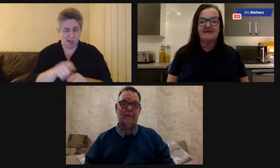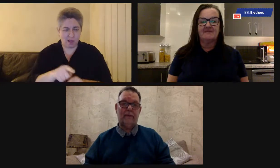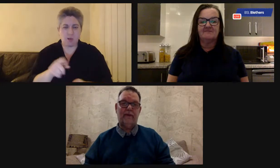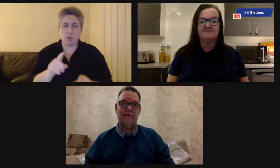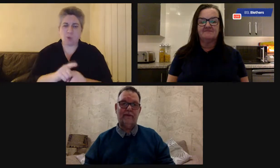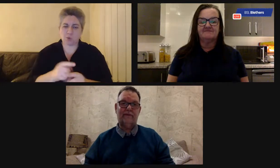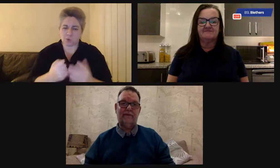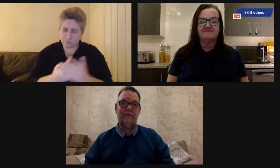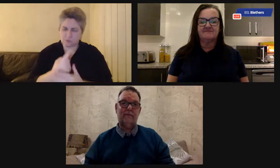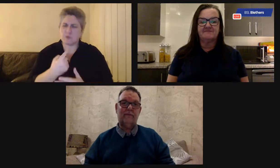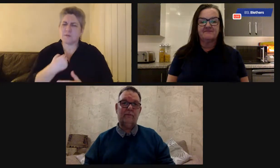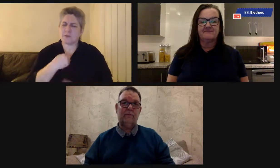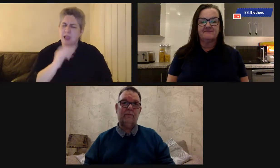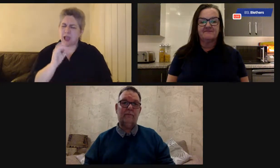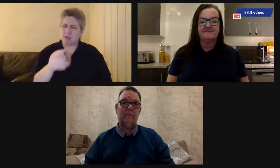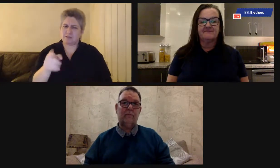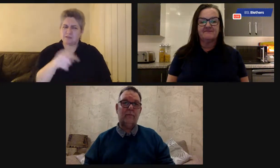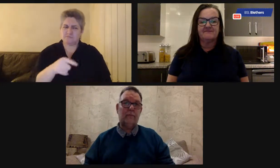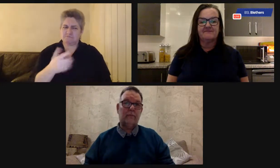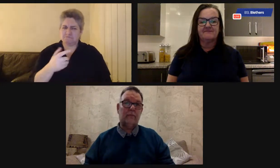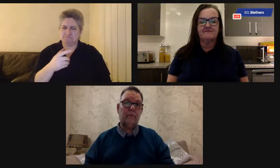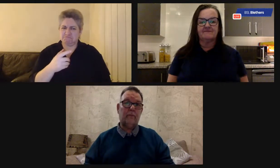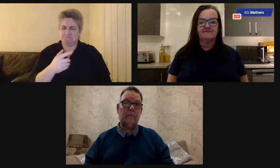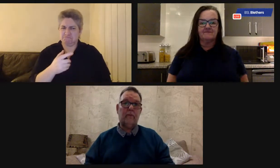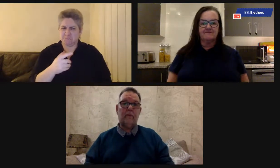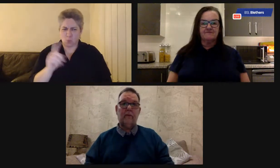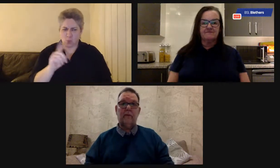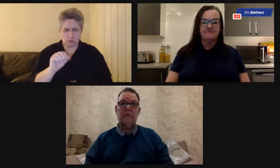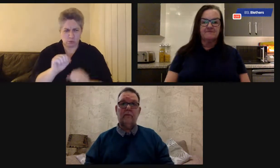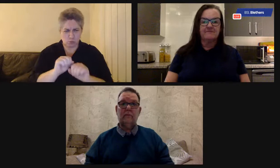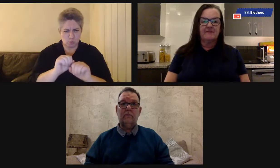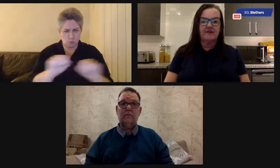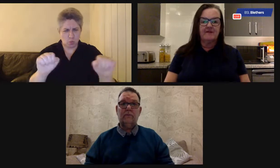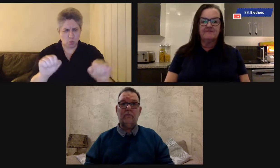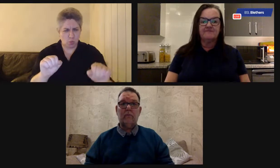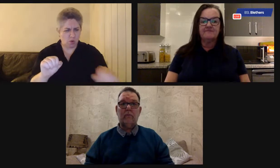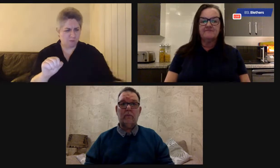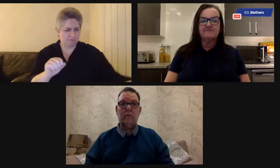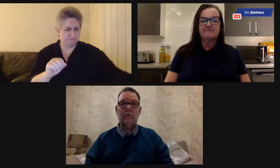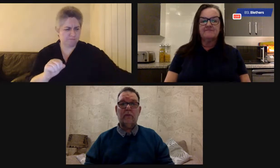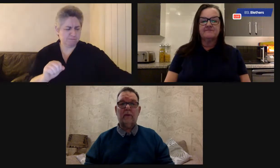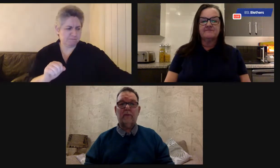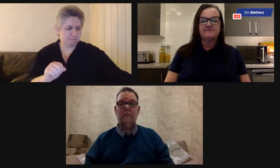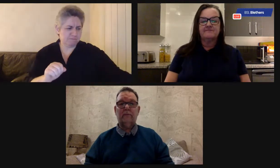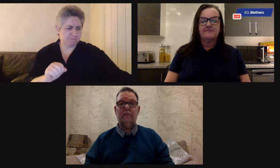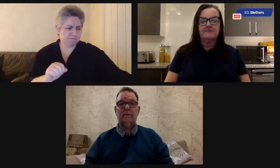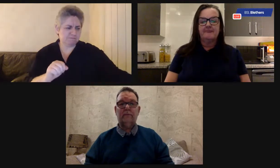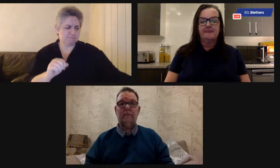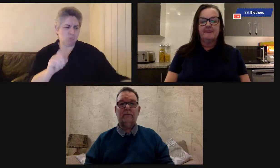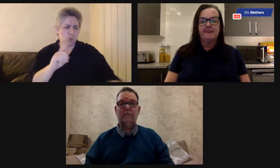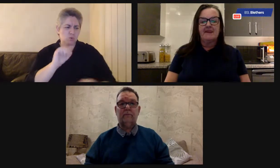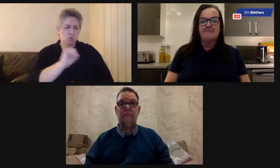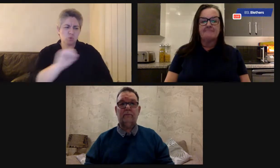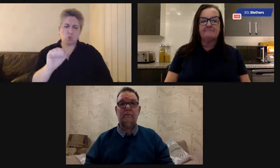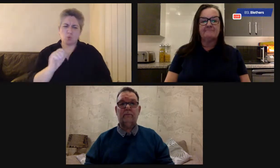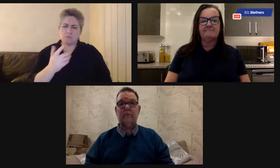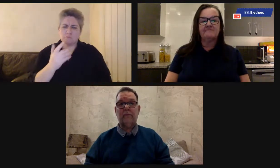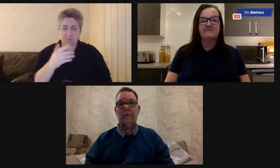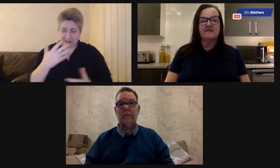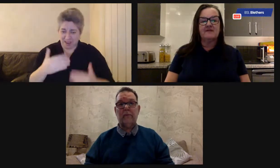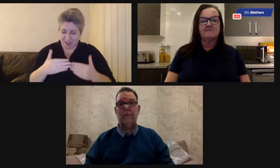might be something for me. Uh, the other thing I would really want to ask